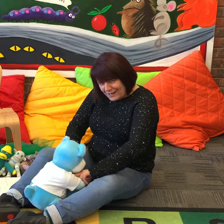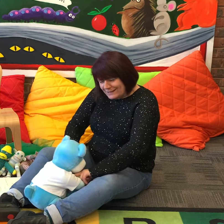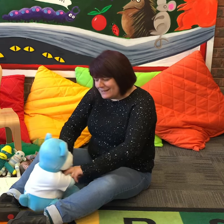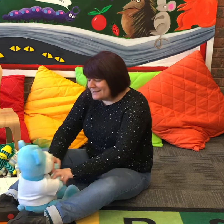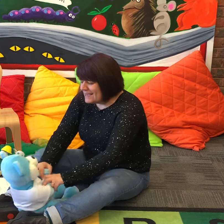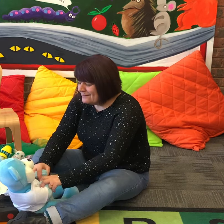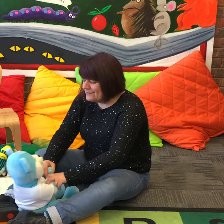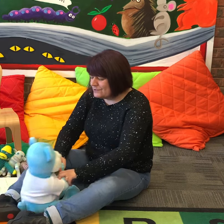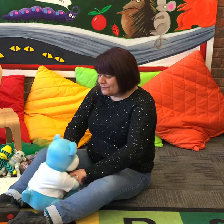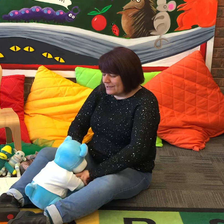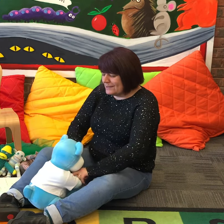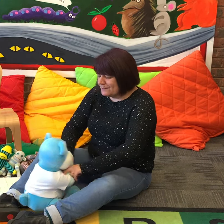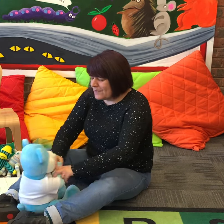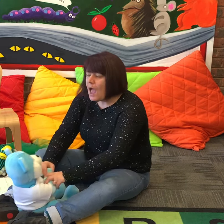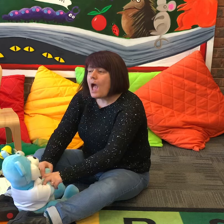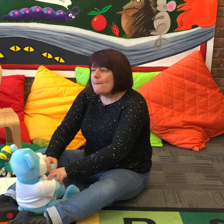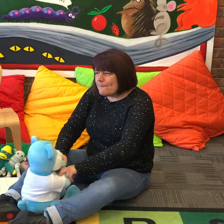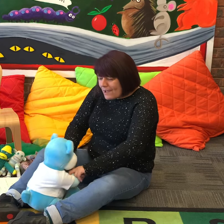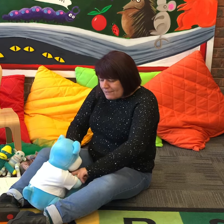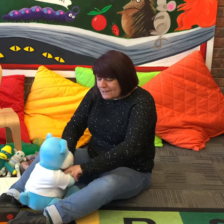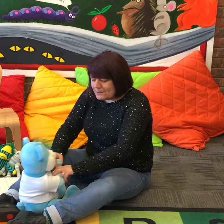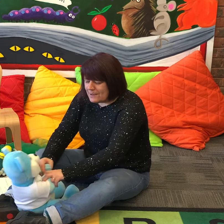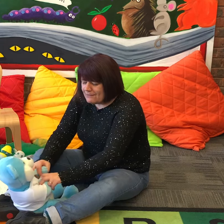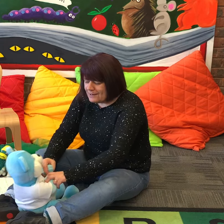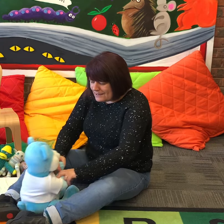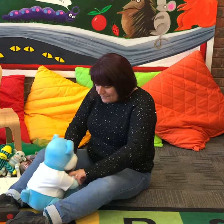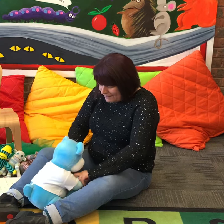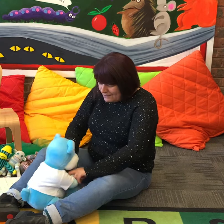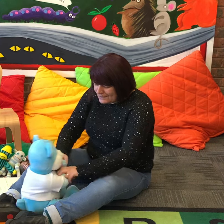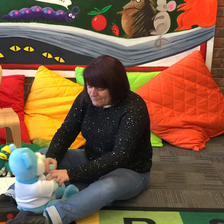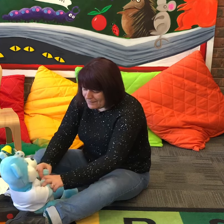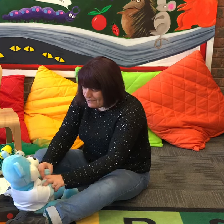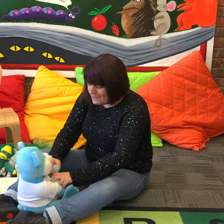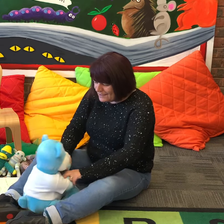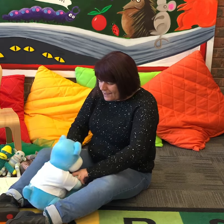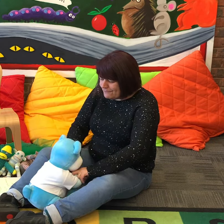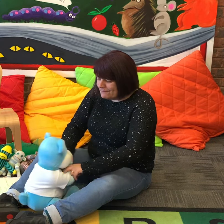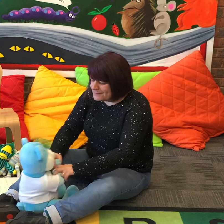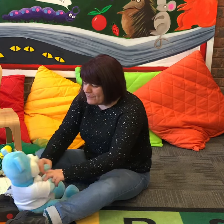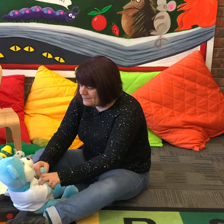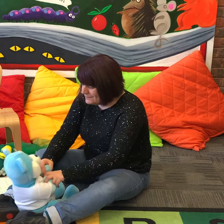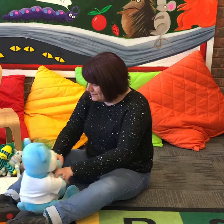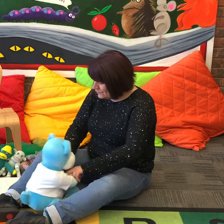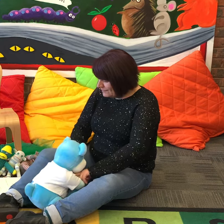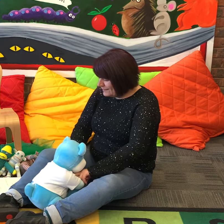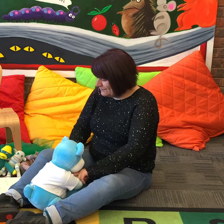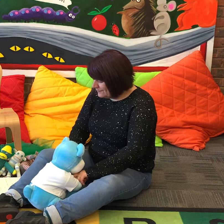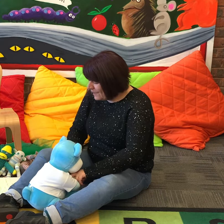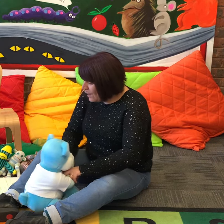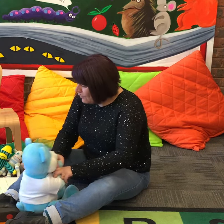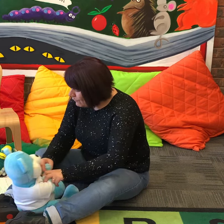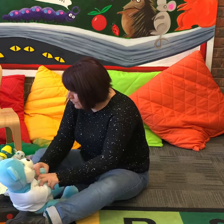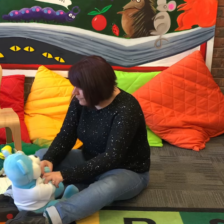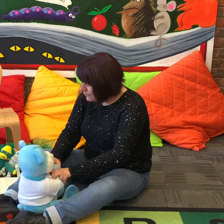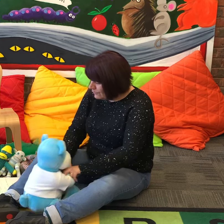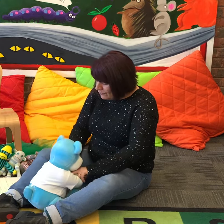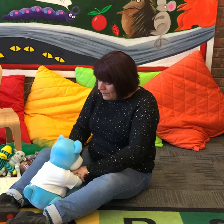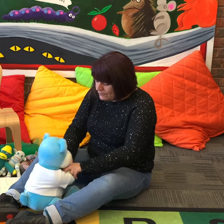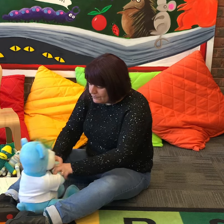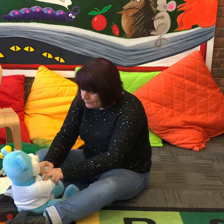gently down the stream. Merrily, merrily, merrily, merrily, life is but a dream. Row, row, row